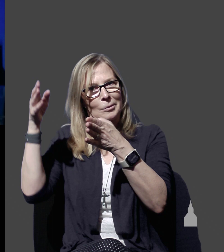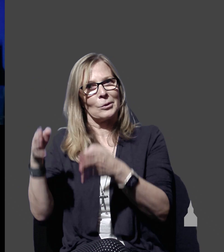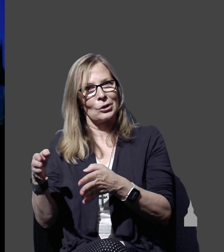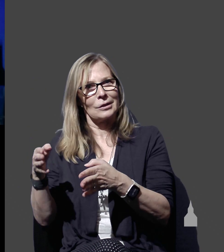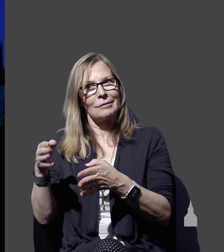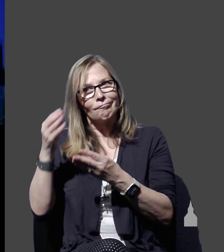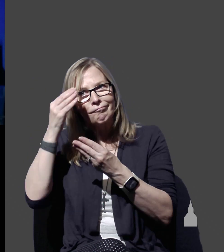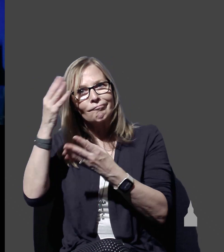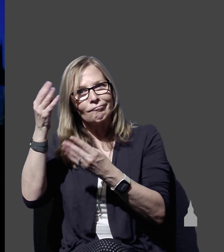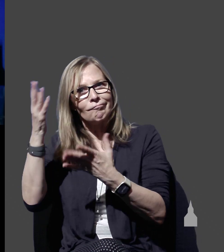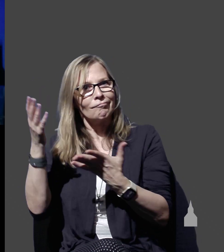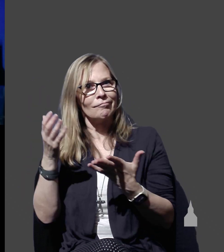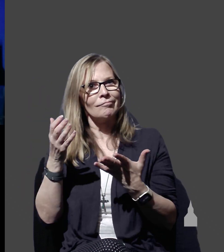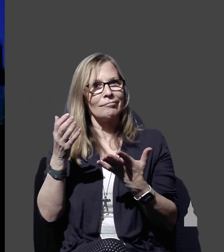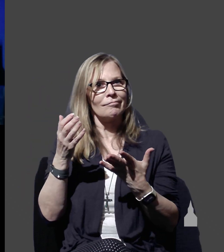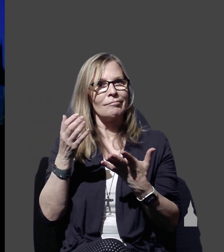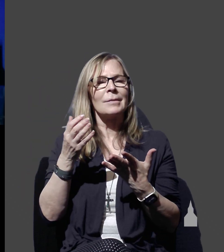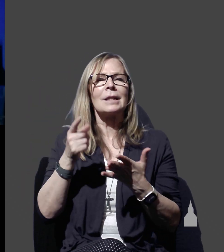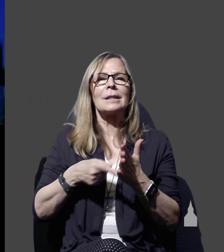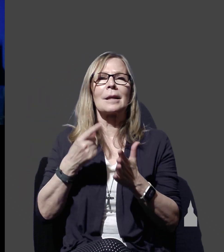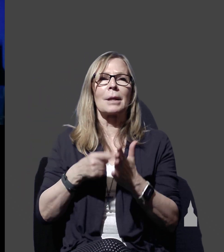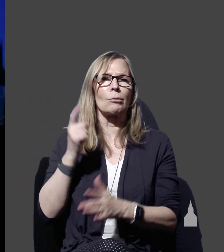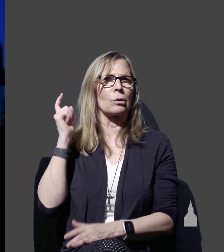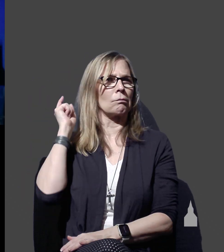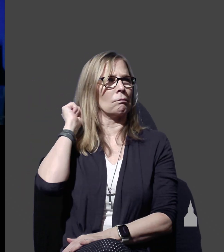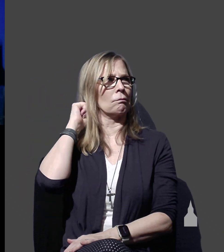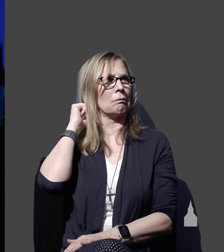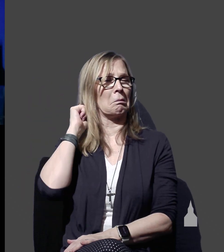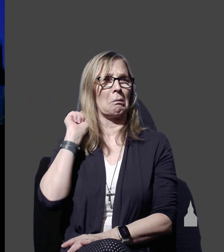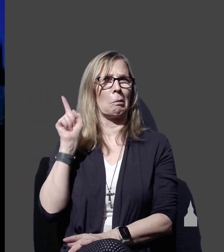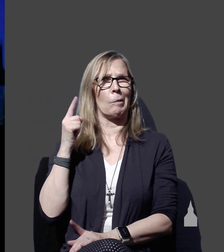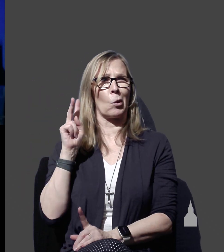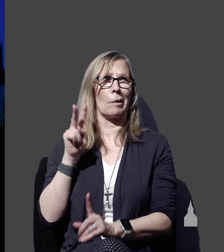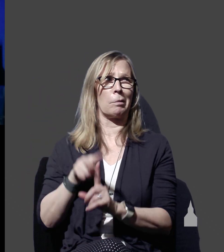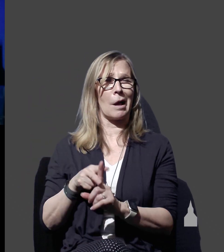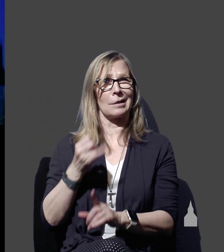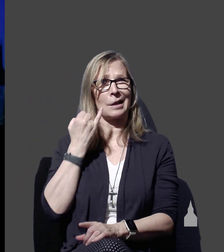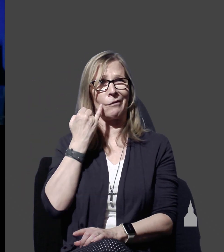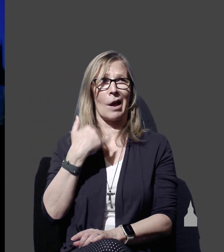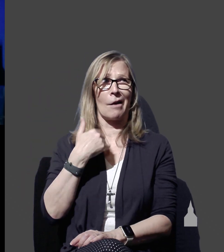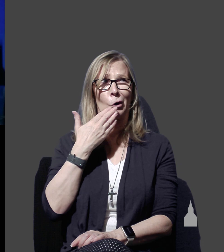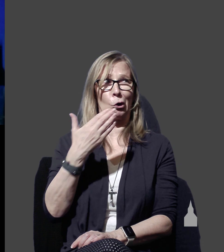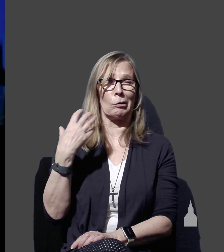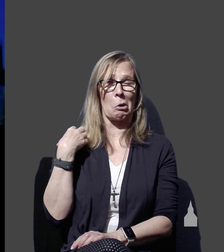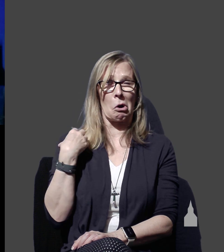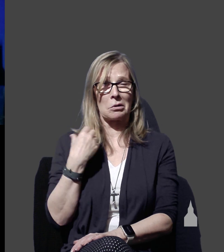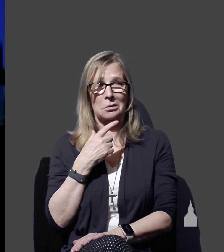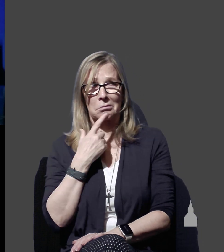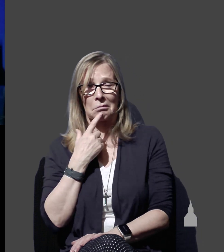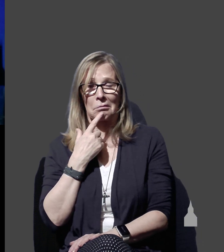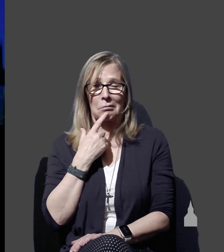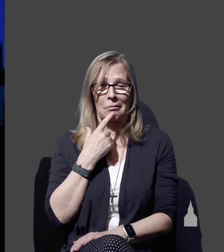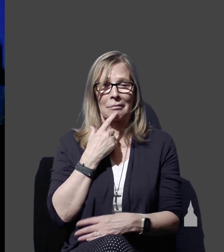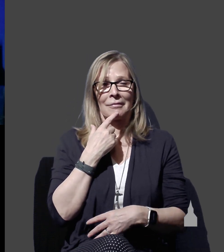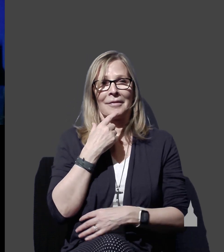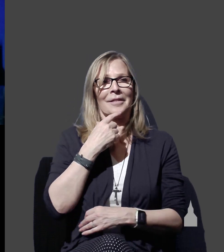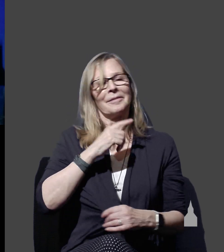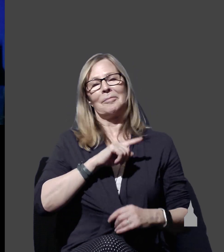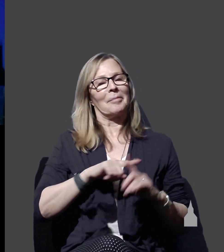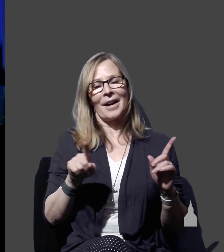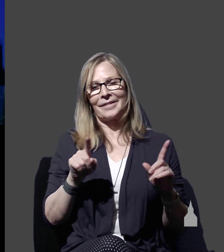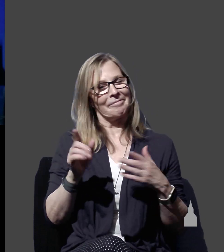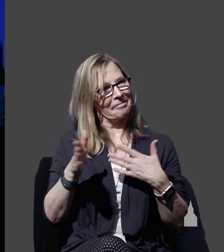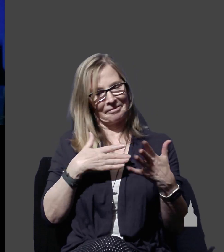It's always something in the back of our minds that thinks, well, but that probably only applies if I've got a good boss or a good employer. But in